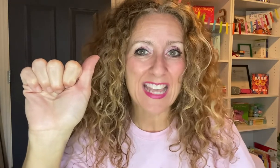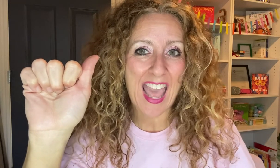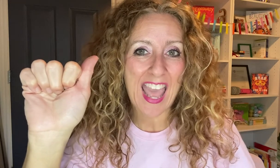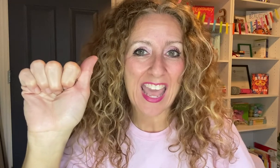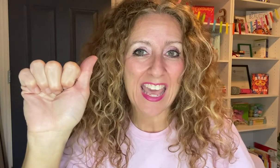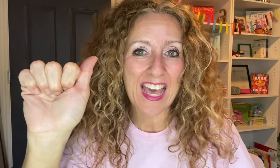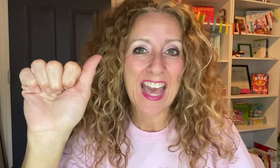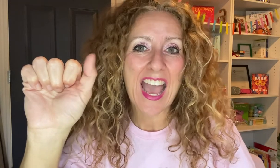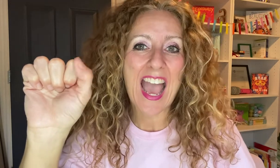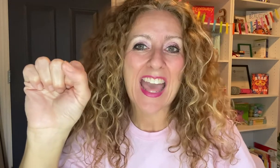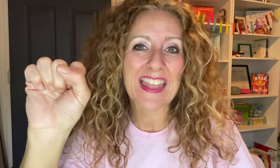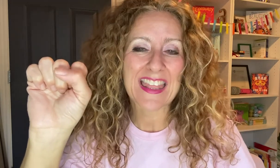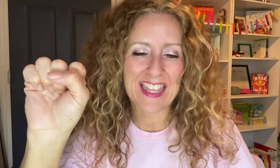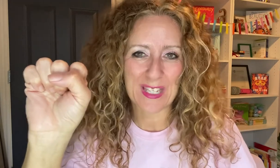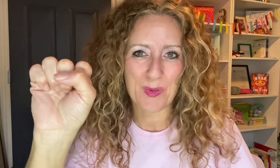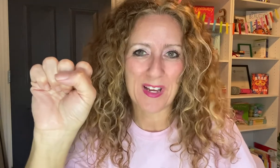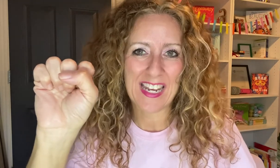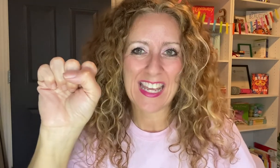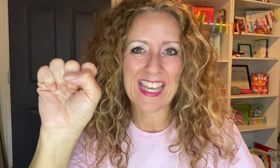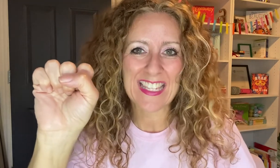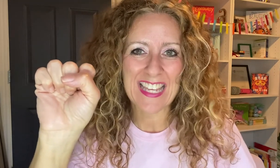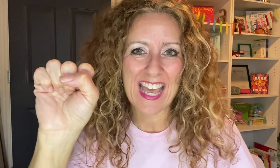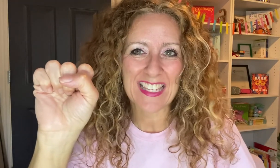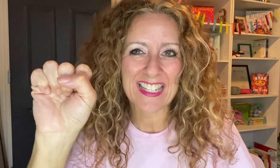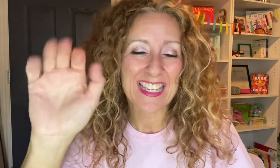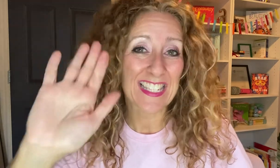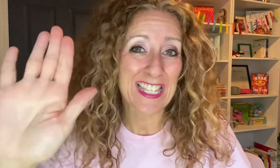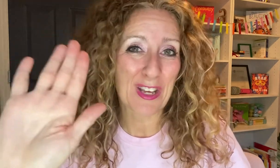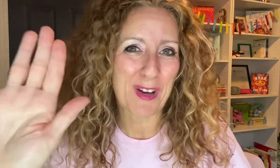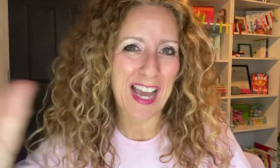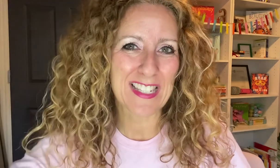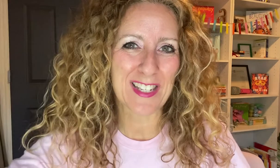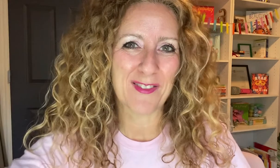A and this one is S. friends. See you guys soon. you